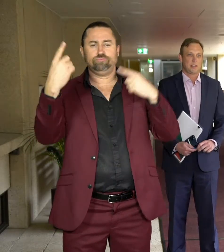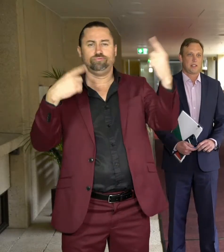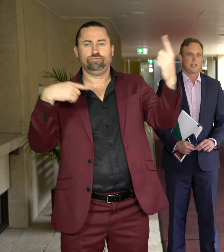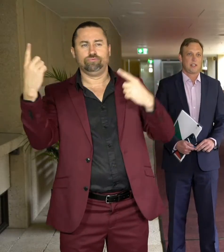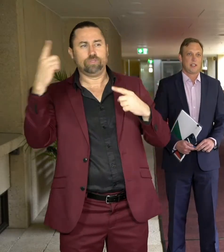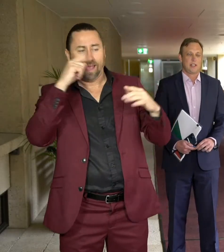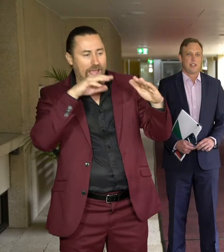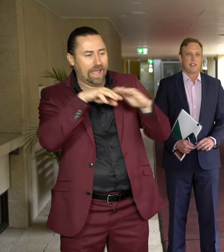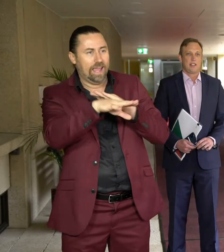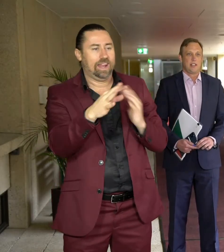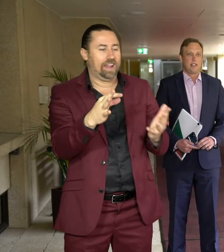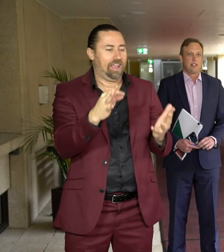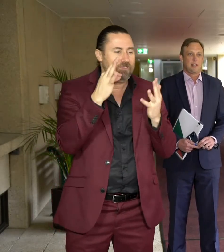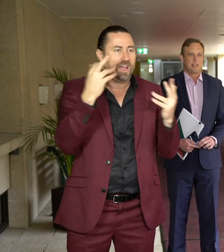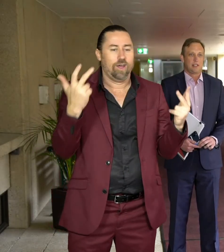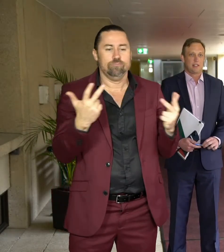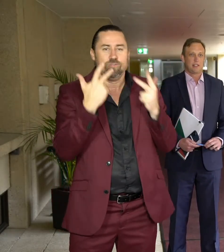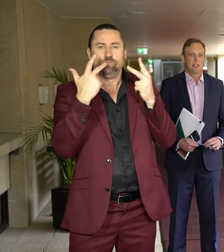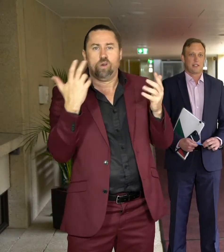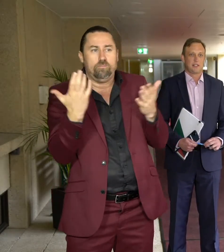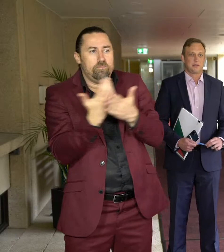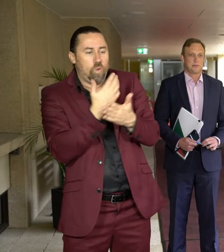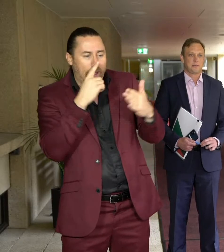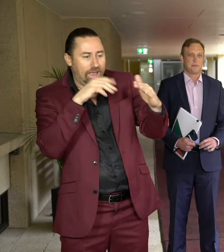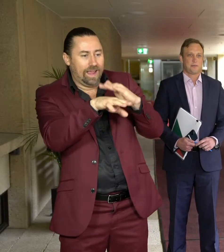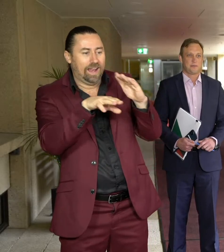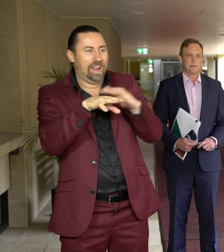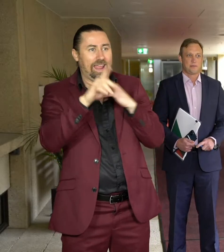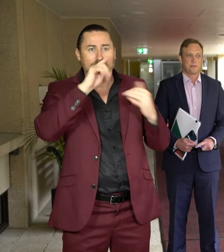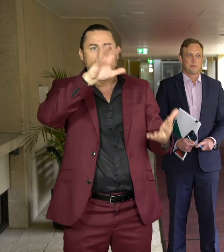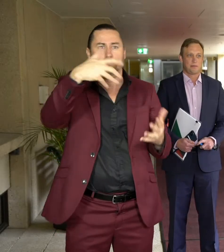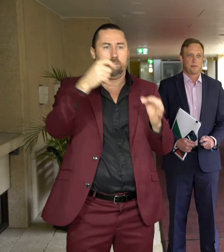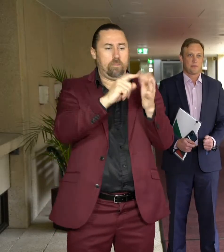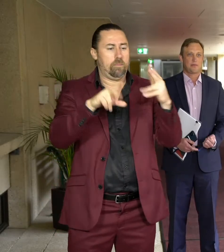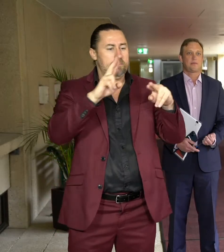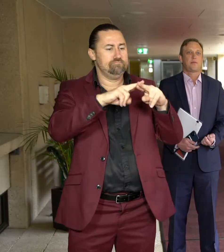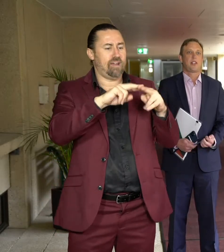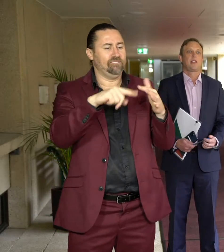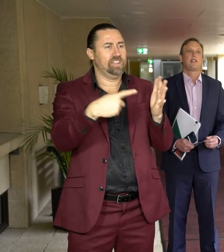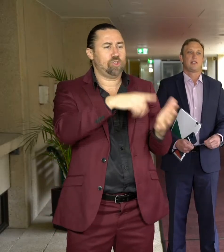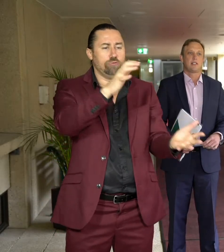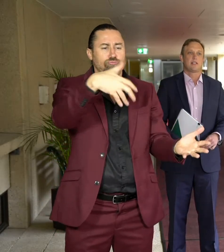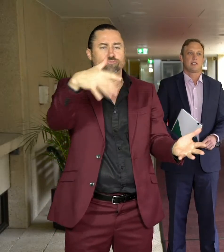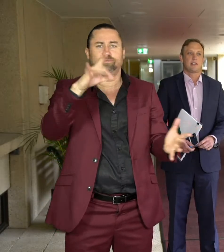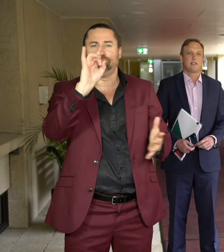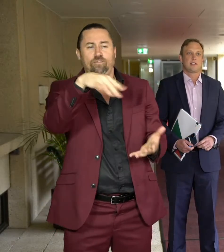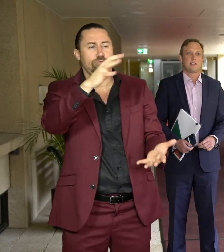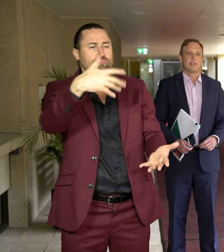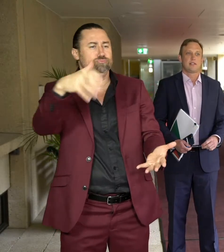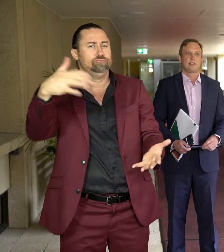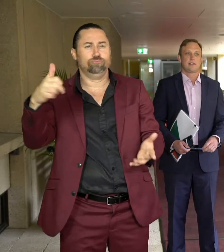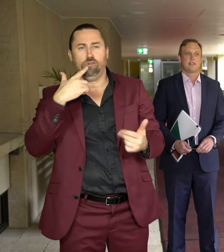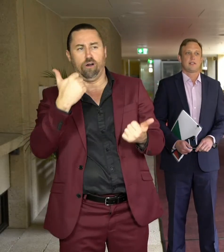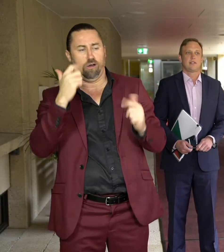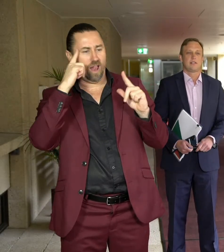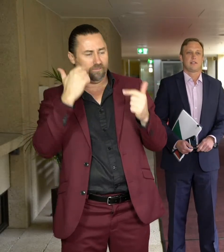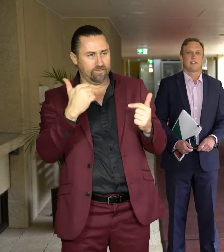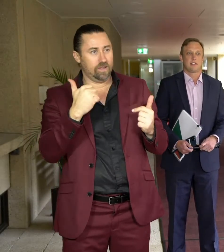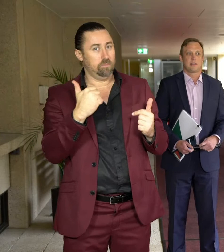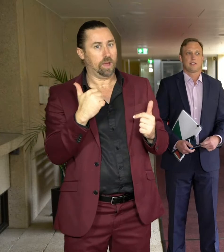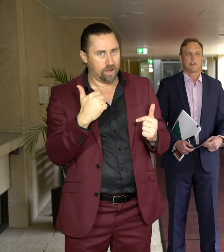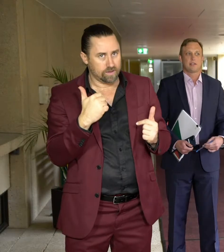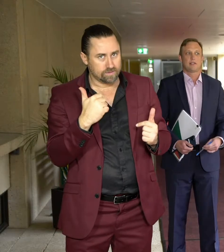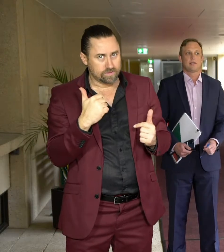in venues now. We can have self-serve and buffets happening again. We want to remind people that